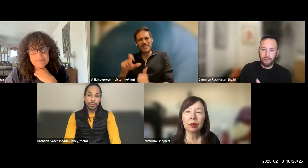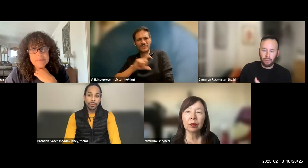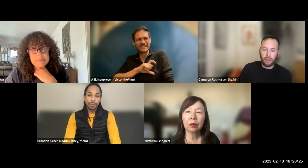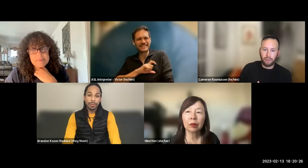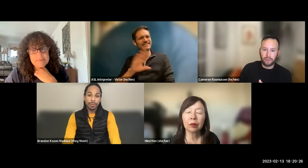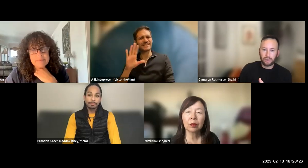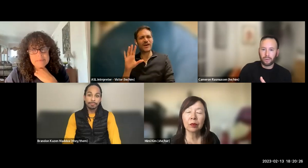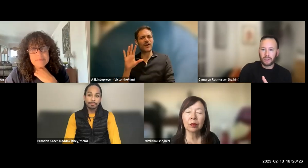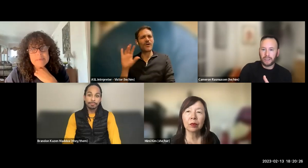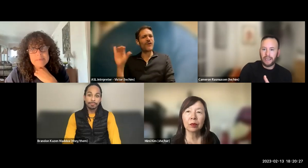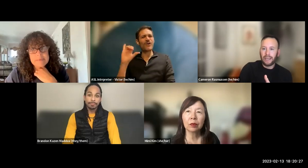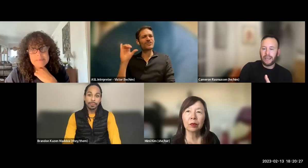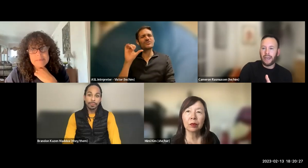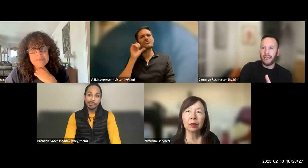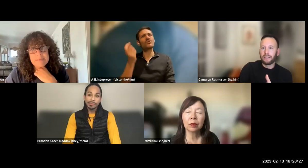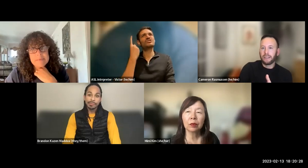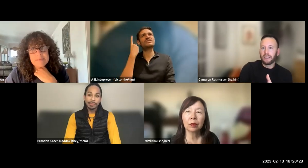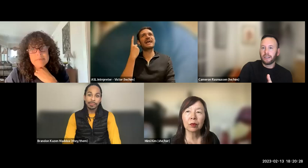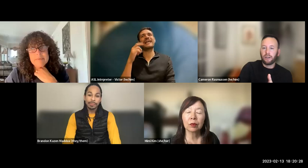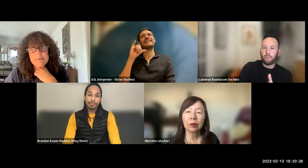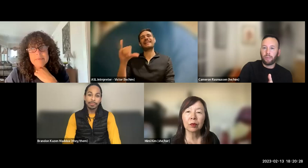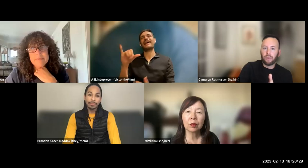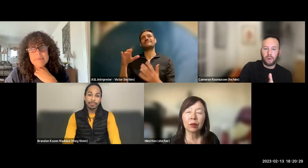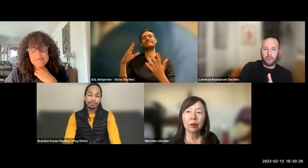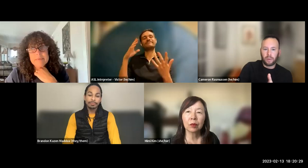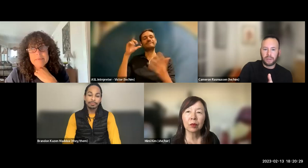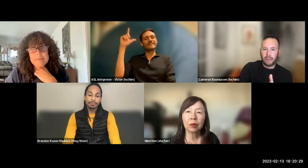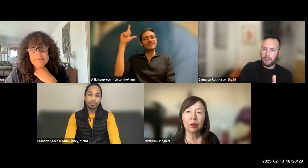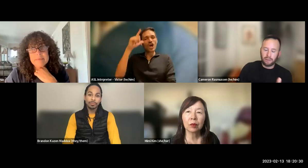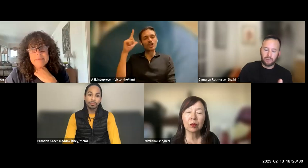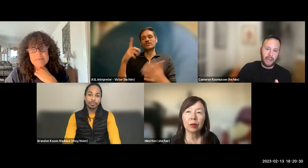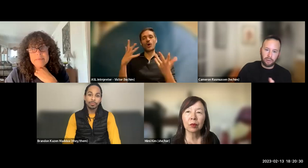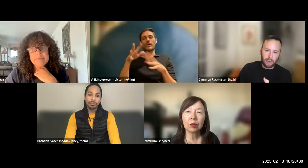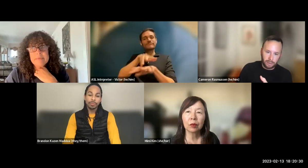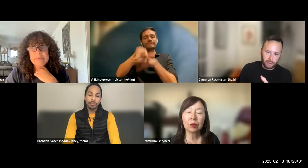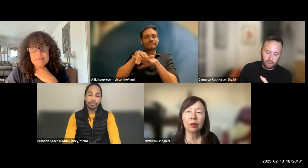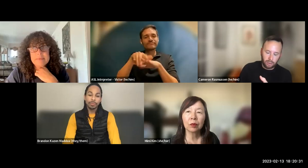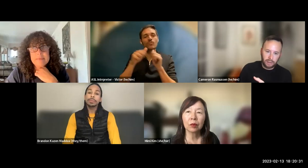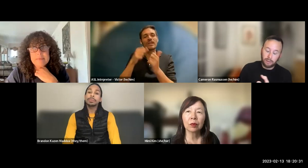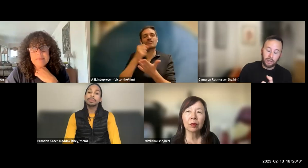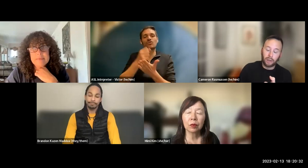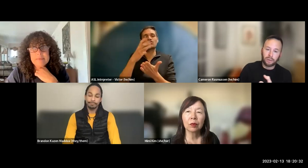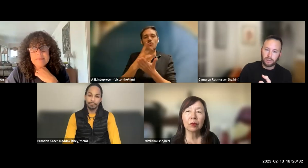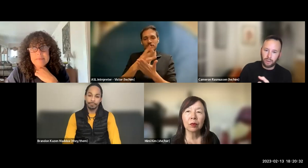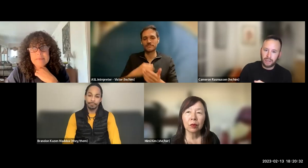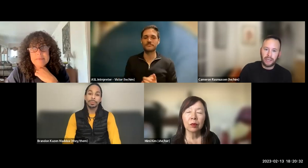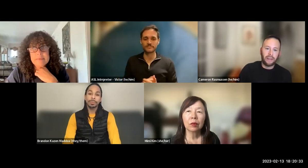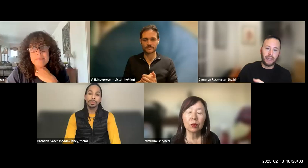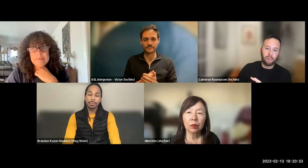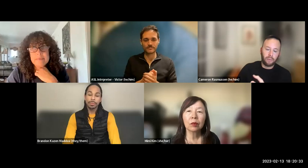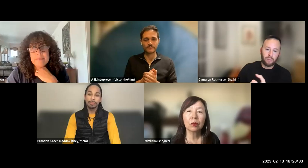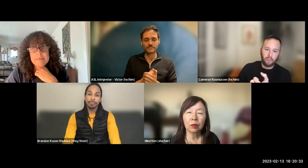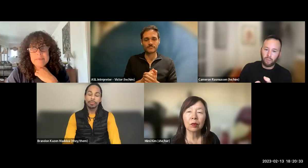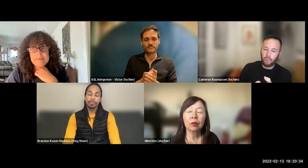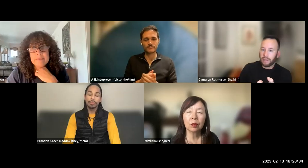logics that run through social work. And part of what we were saying in that piece was we have to reckon with social work, carceral social work, and